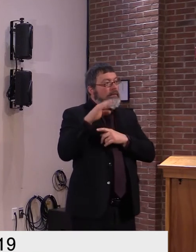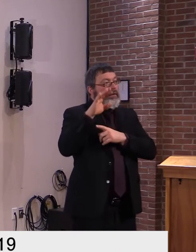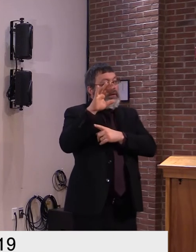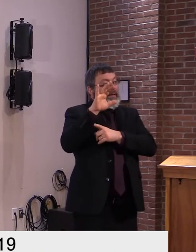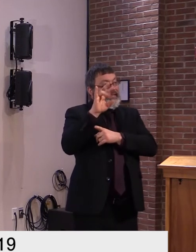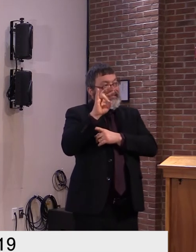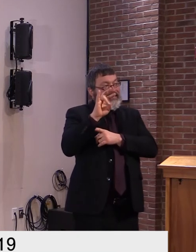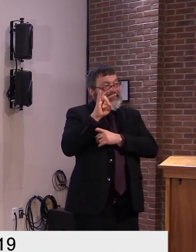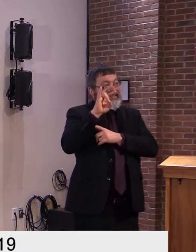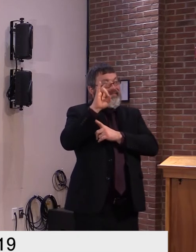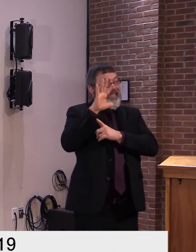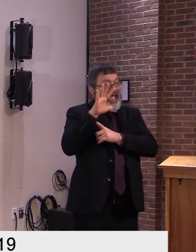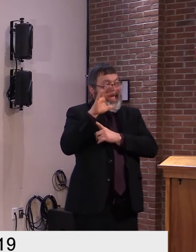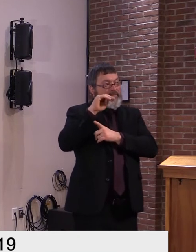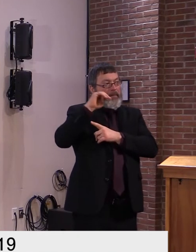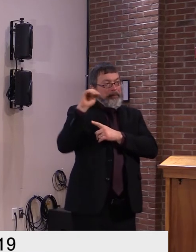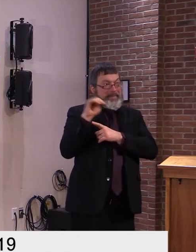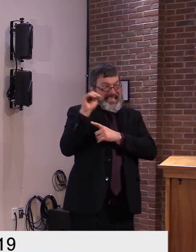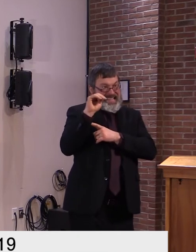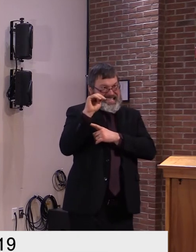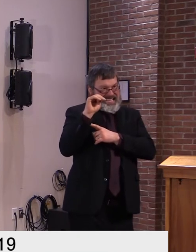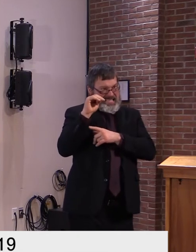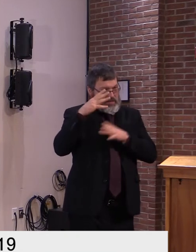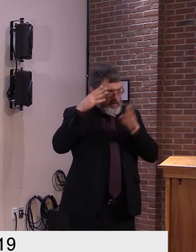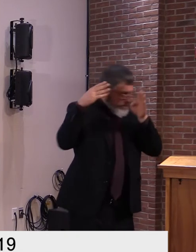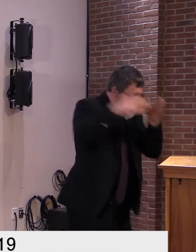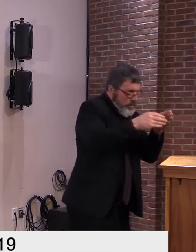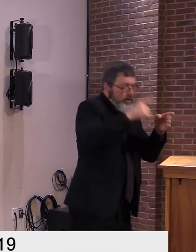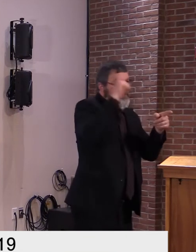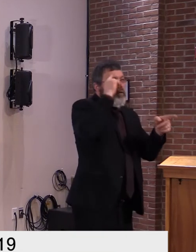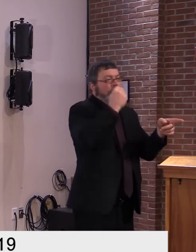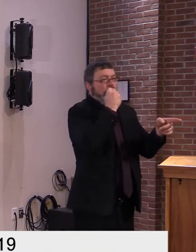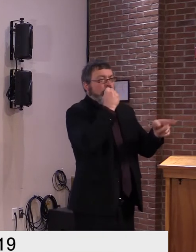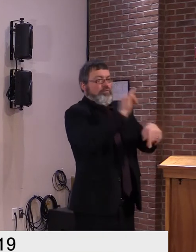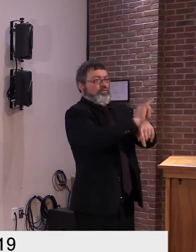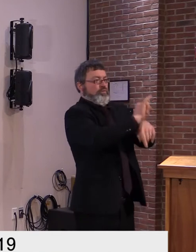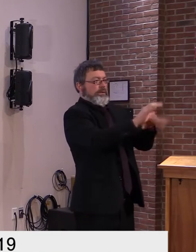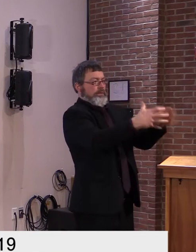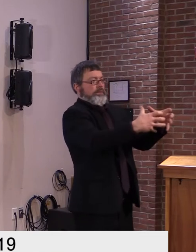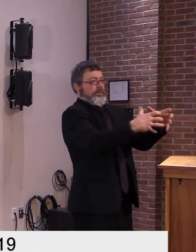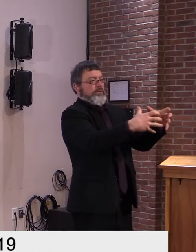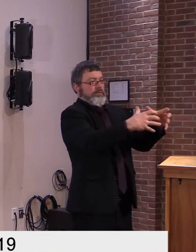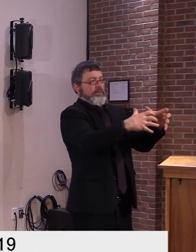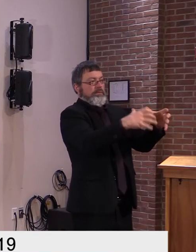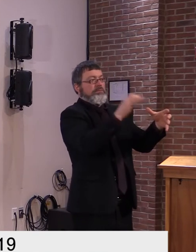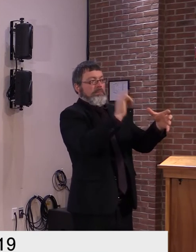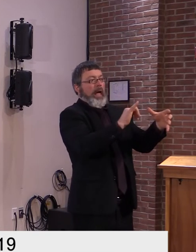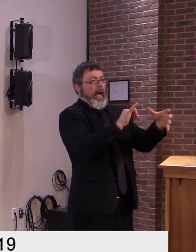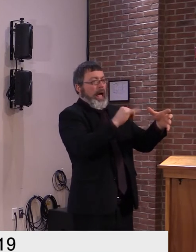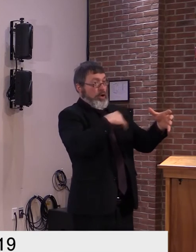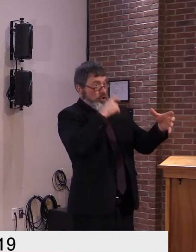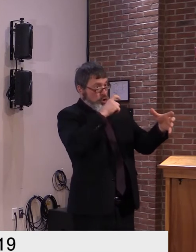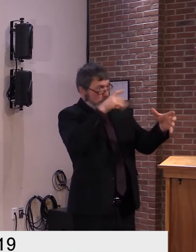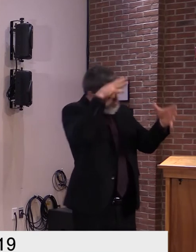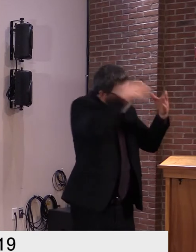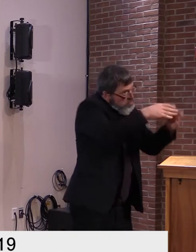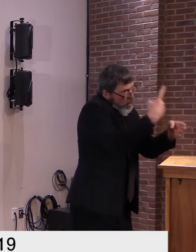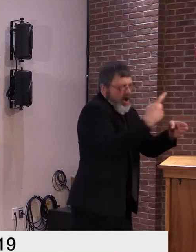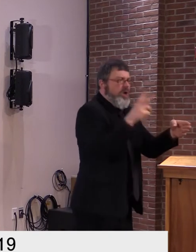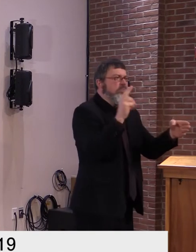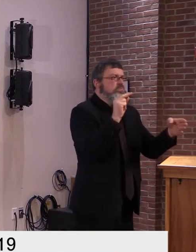sector. While that targeted that sector, what it also did was it raised the